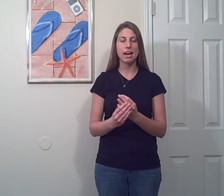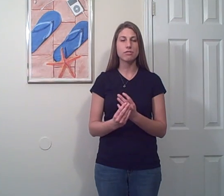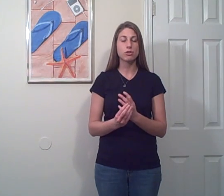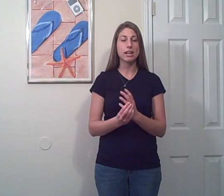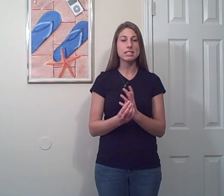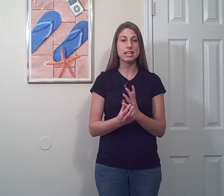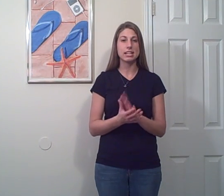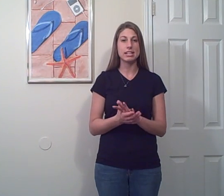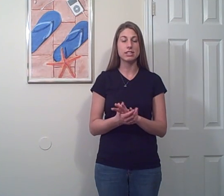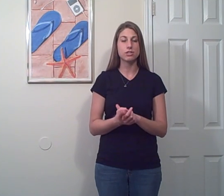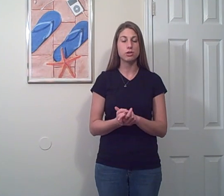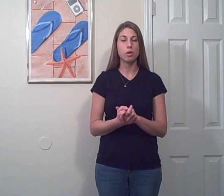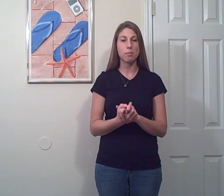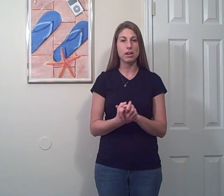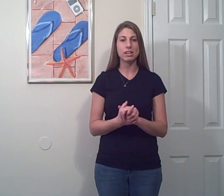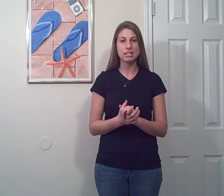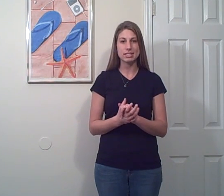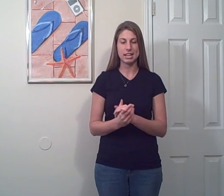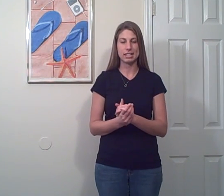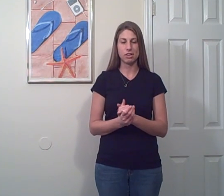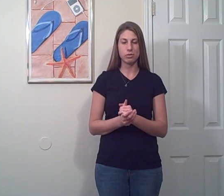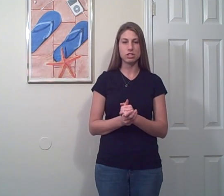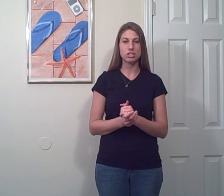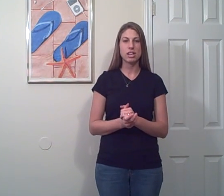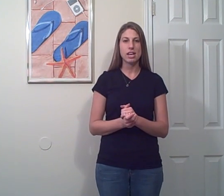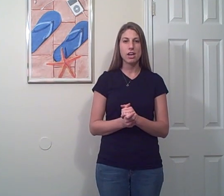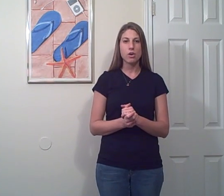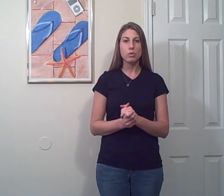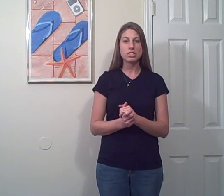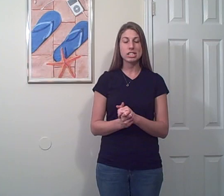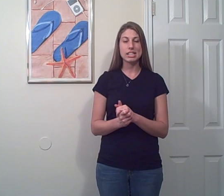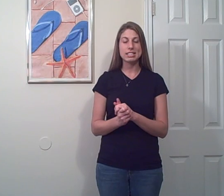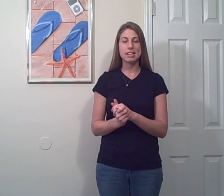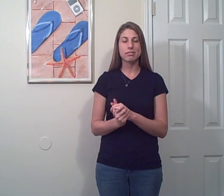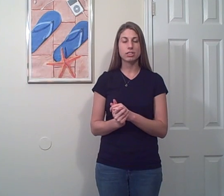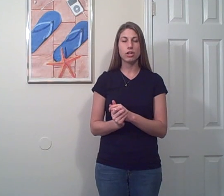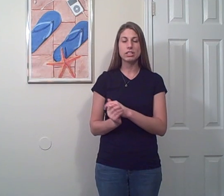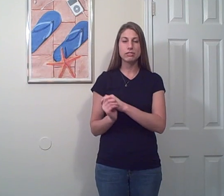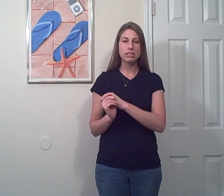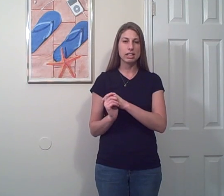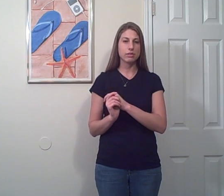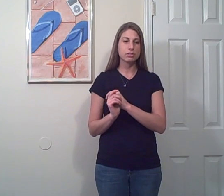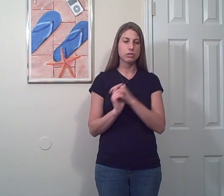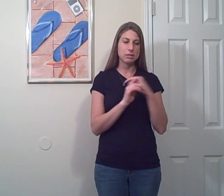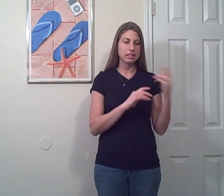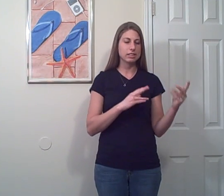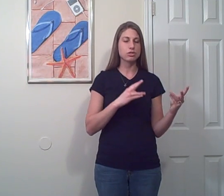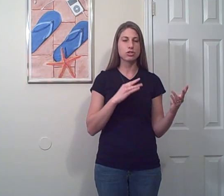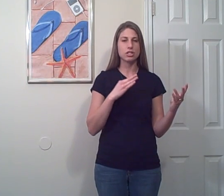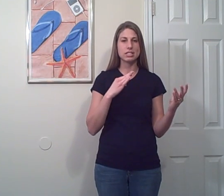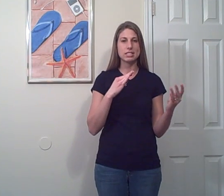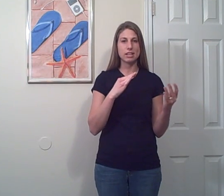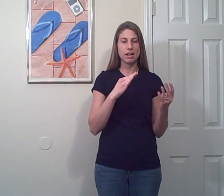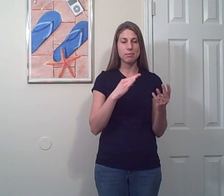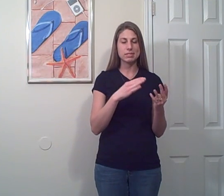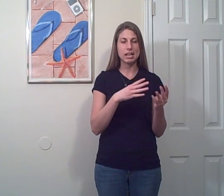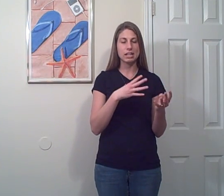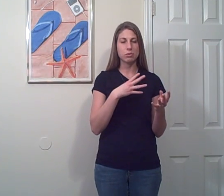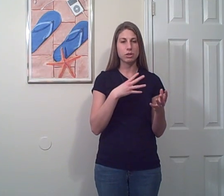have translated into American Sign Language, which is a totally different language from English or just signing